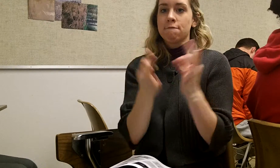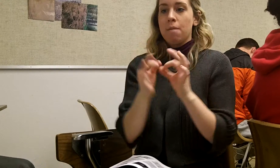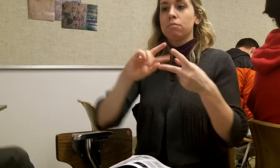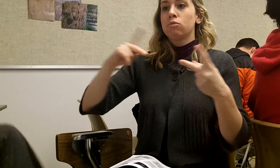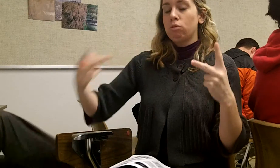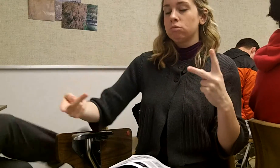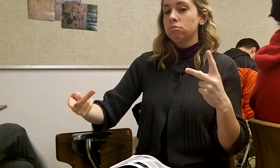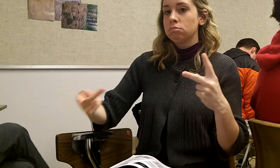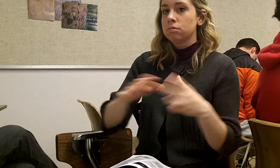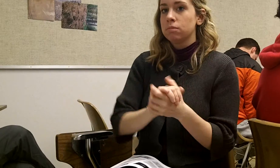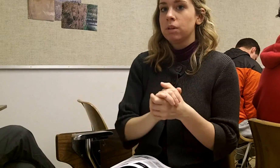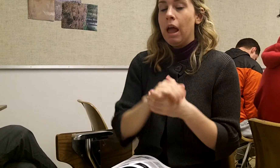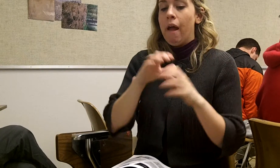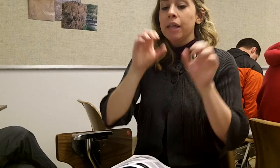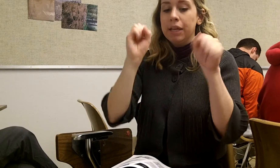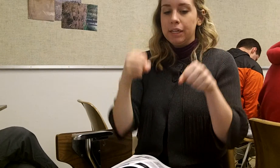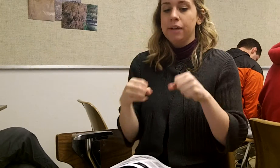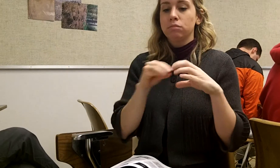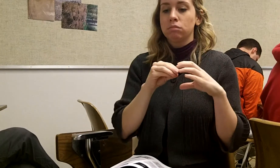and then they can move into the nucleus to become transcription factors.